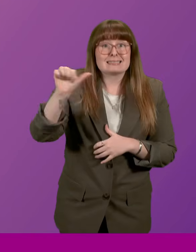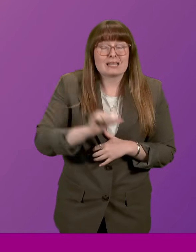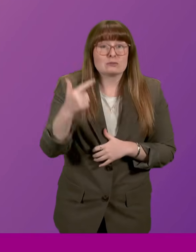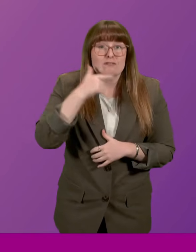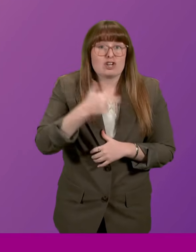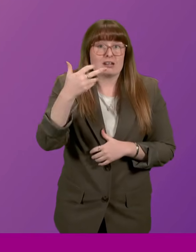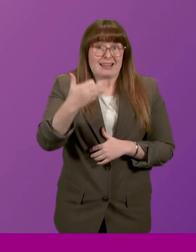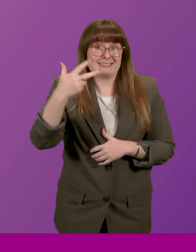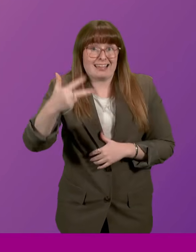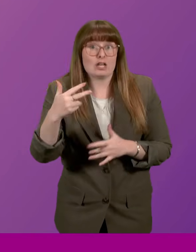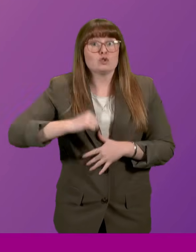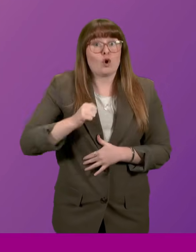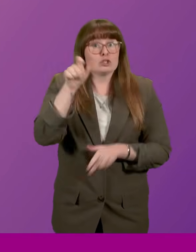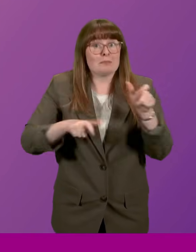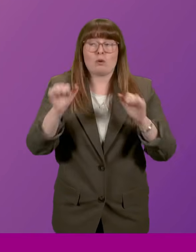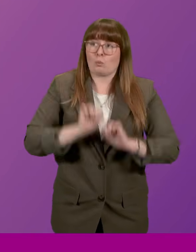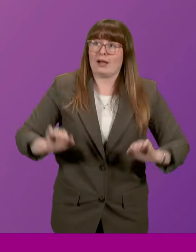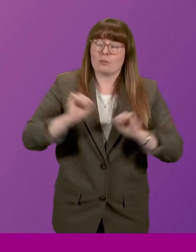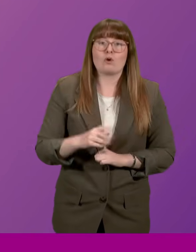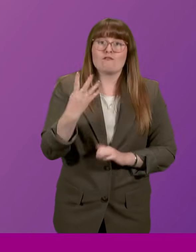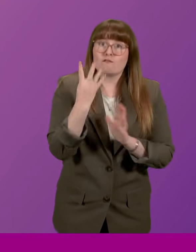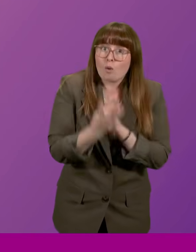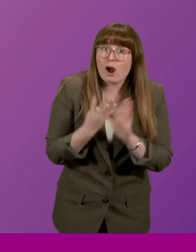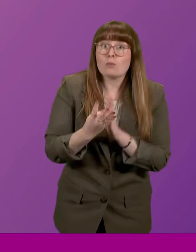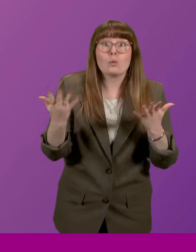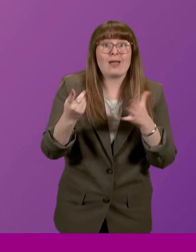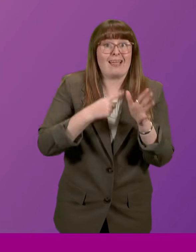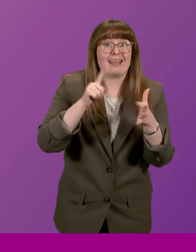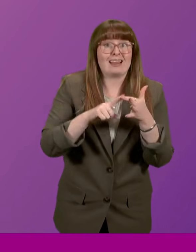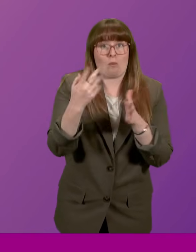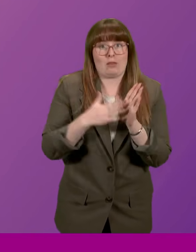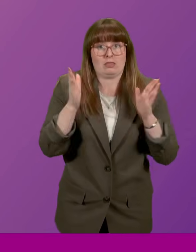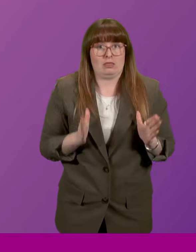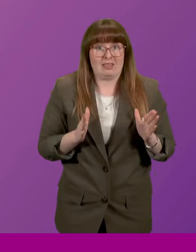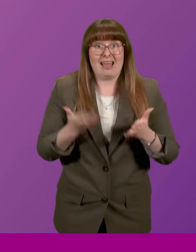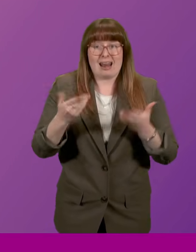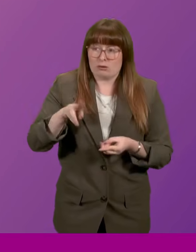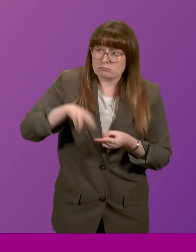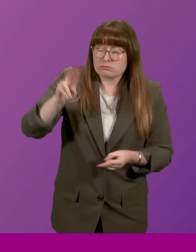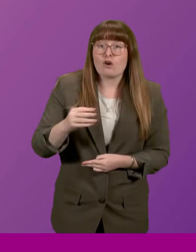16,798 Scots waiting 4 hours in A&E in 1 month. Now it is